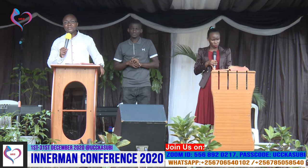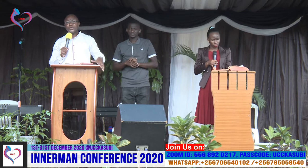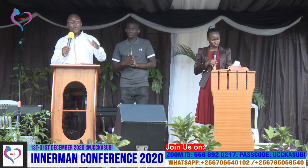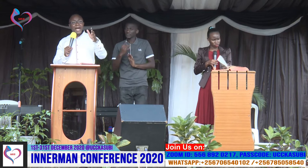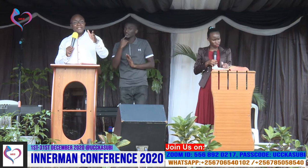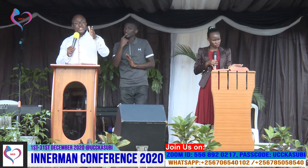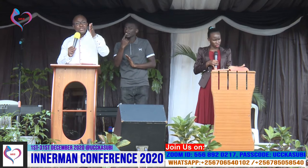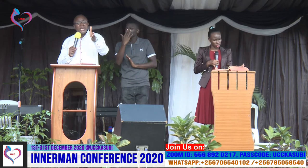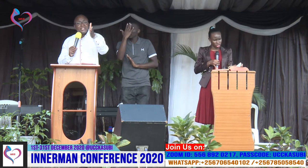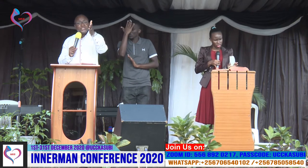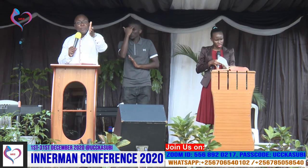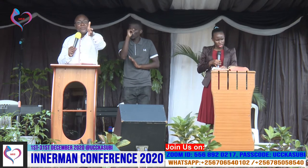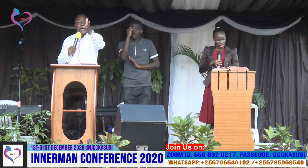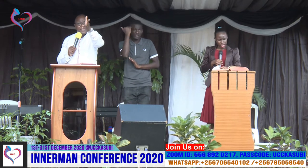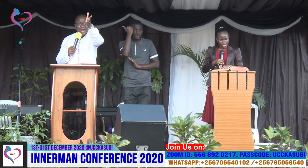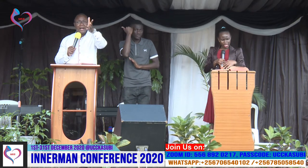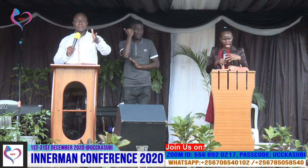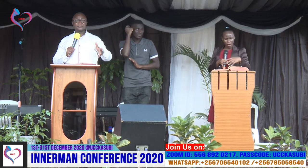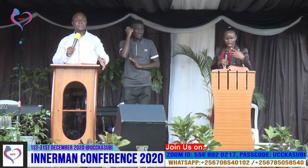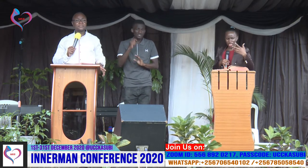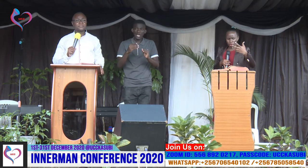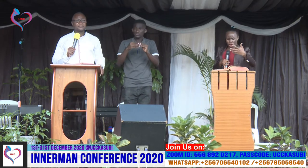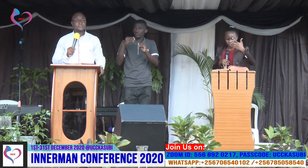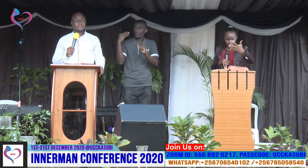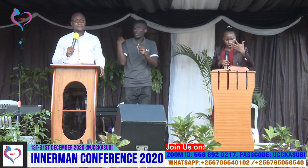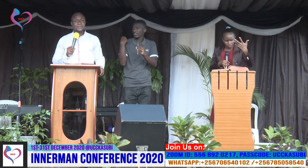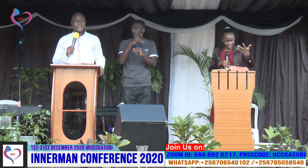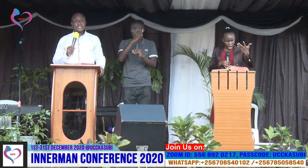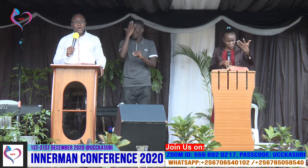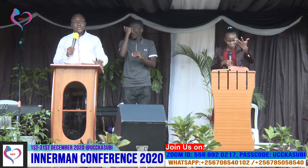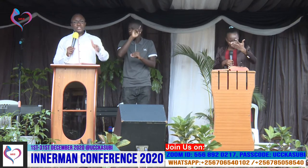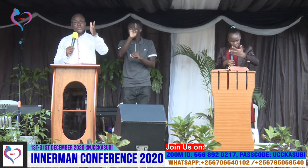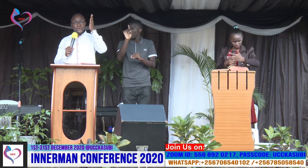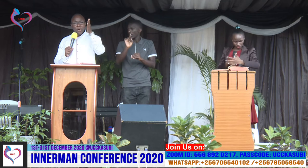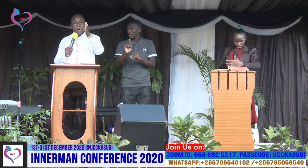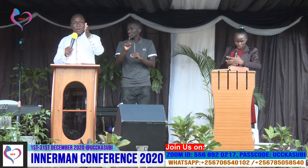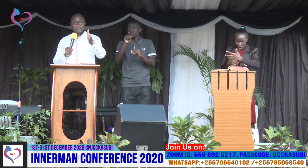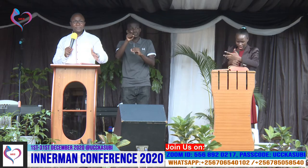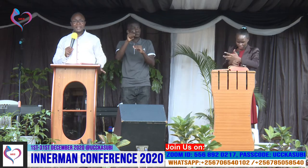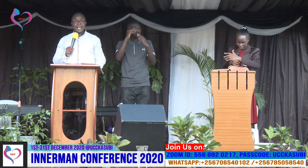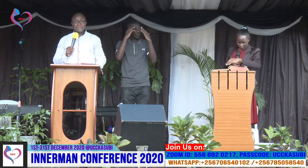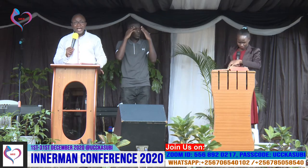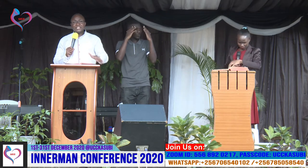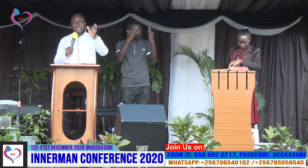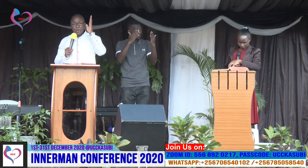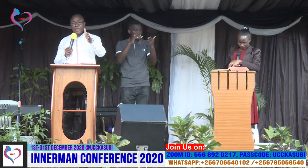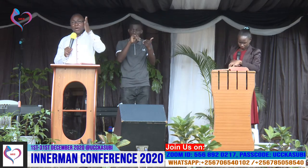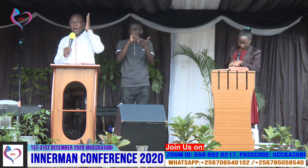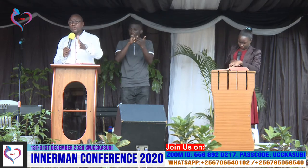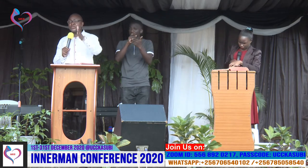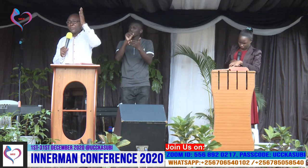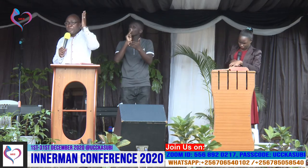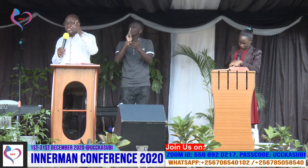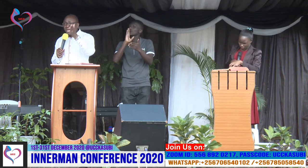He tells you, why do you judge your brother? Ekamba rachi munno msairo msango. Don't you know? Tomanyi. That you